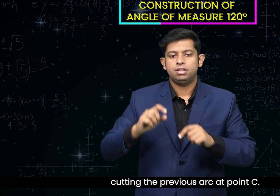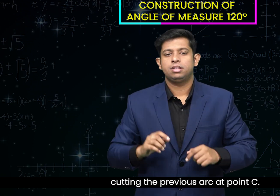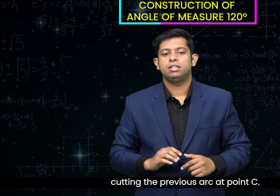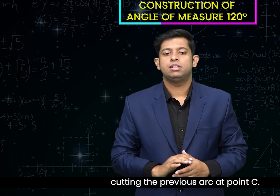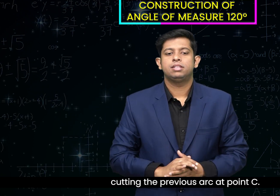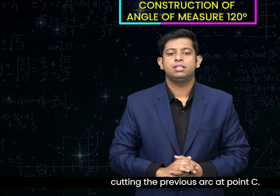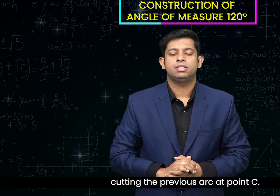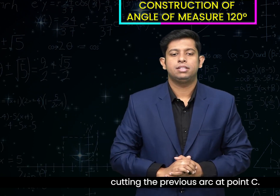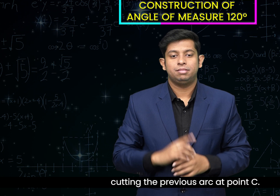point C.